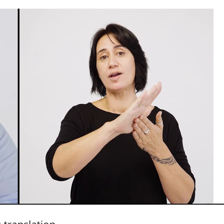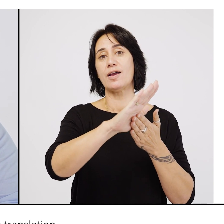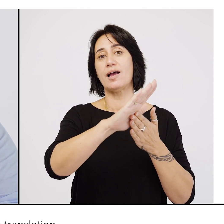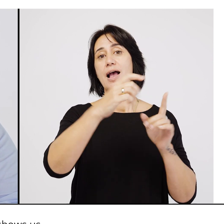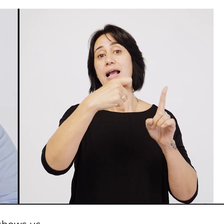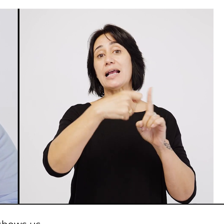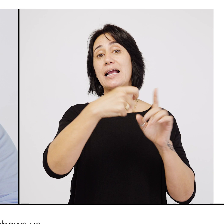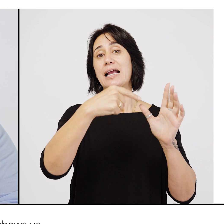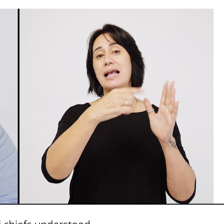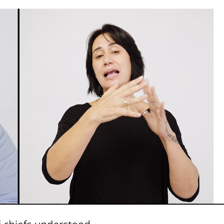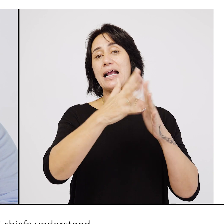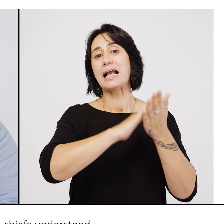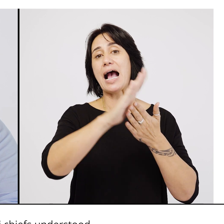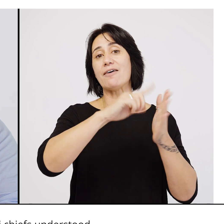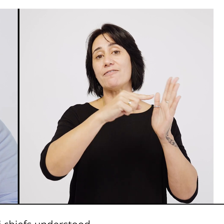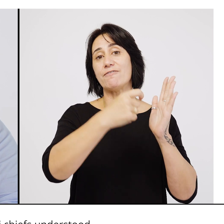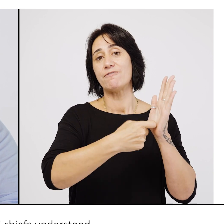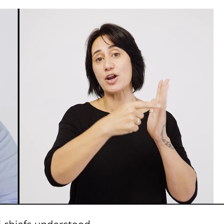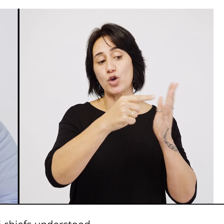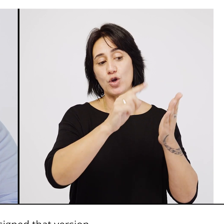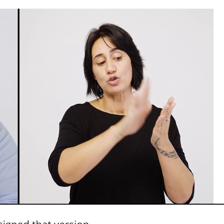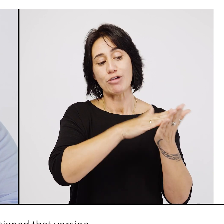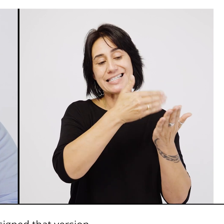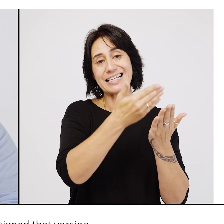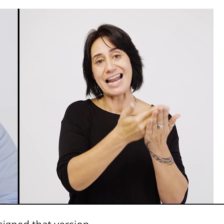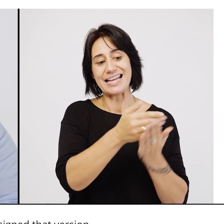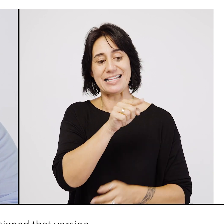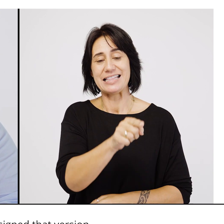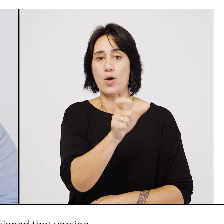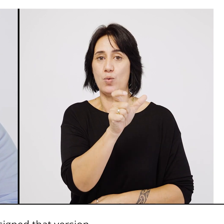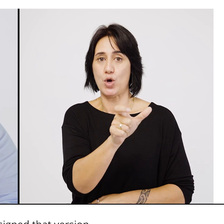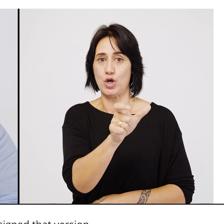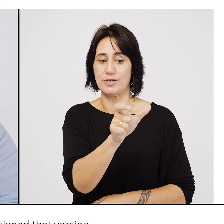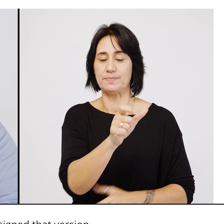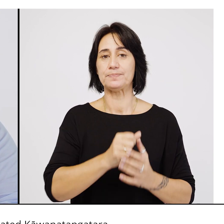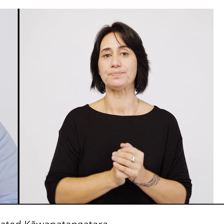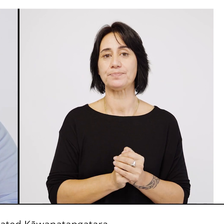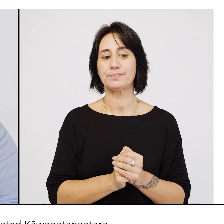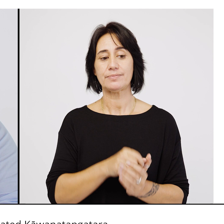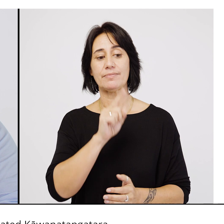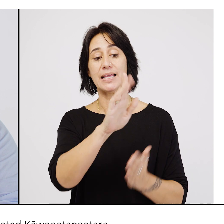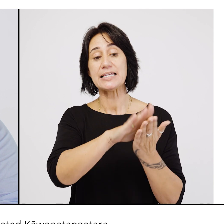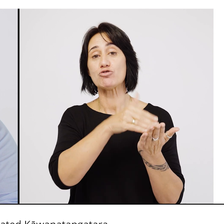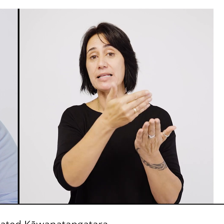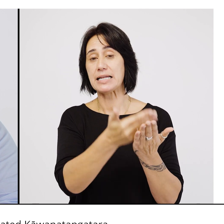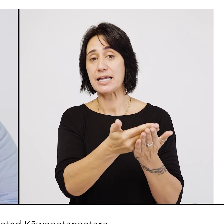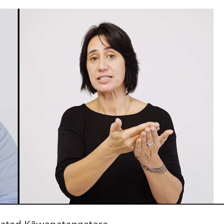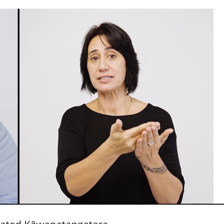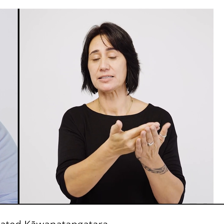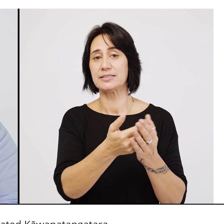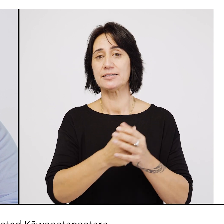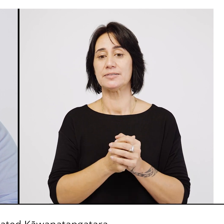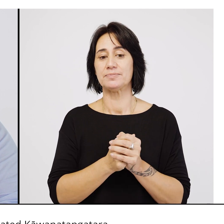This translation shows us what Maori chiefs understood when they signed that version. Sir Hugh